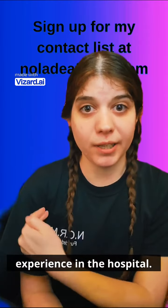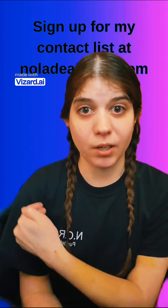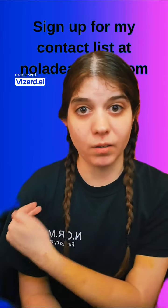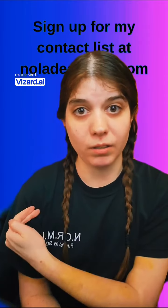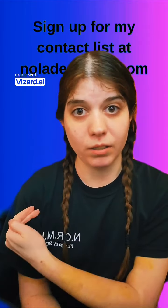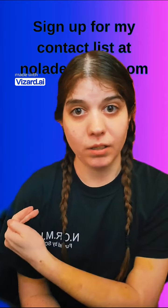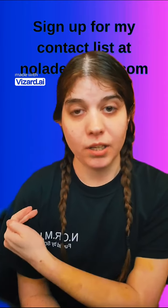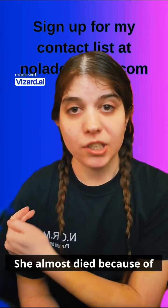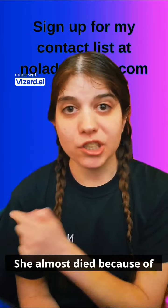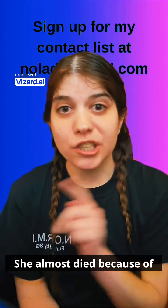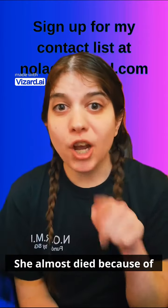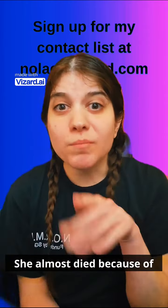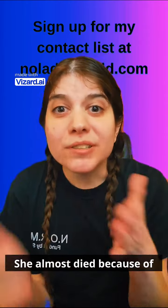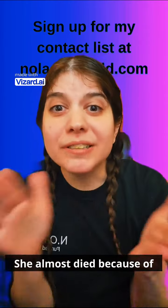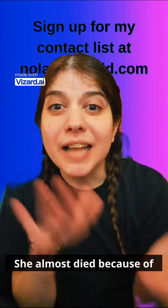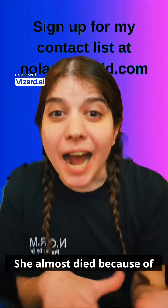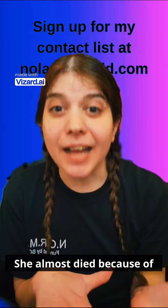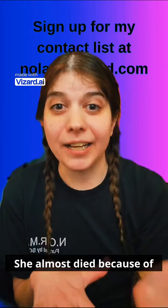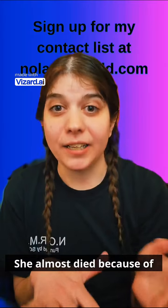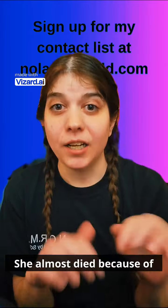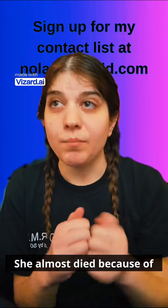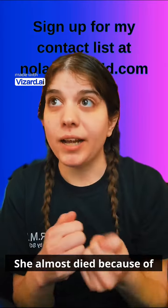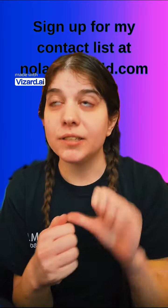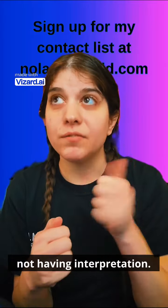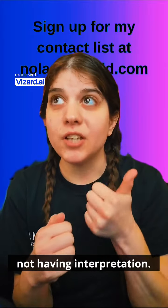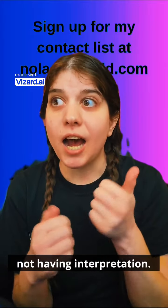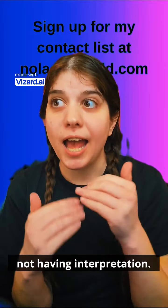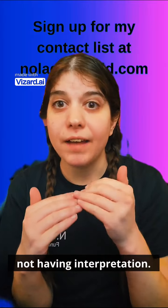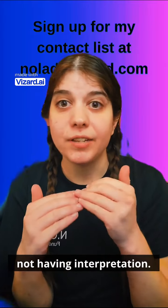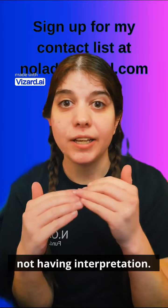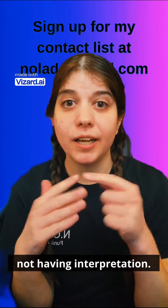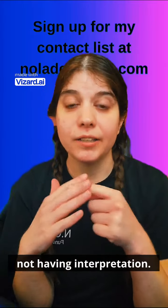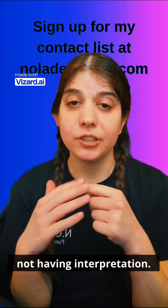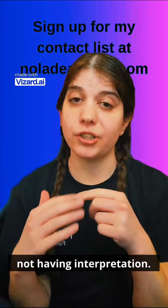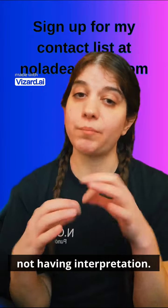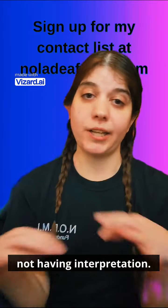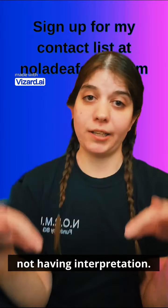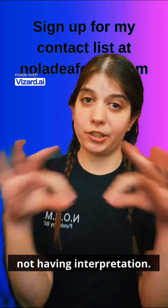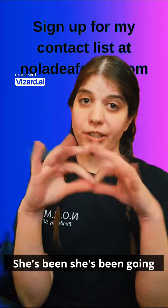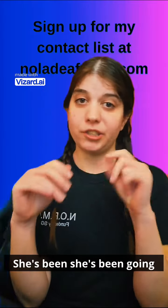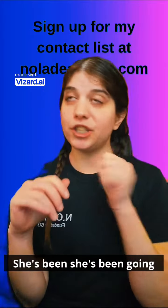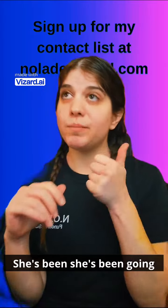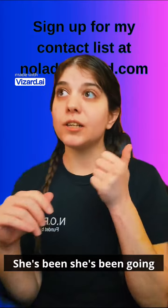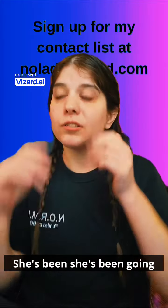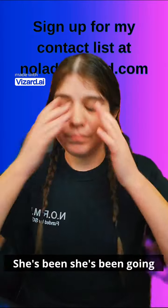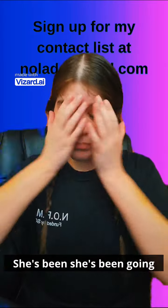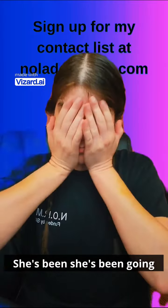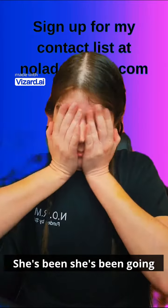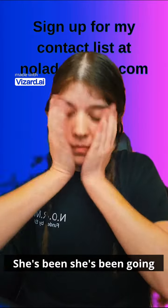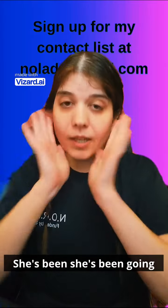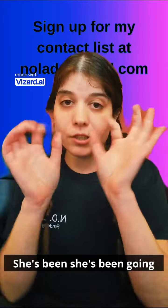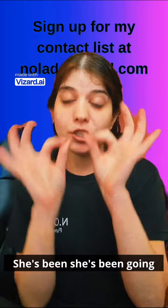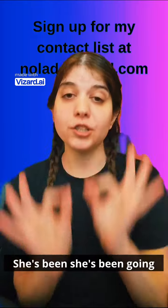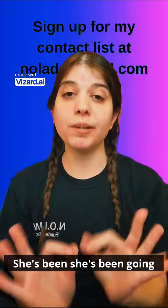hospital. She almost died because of not having interpretation. She's been going